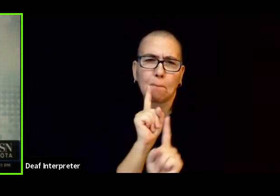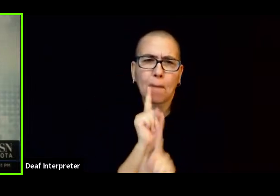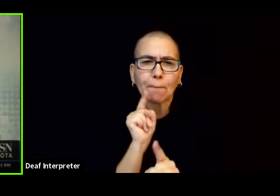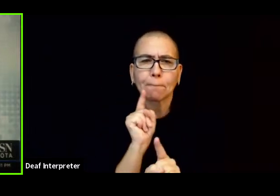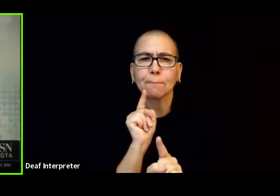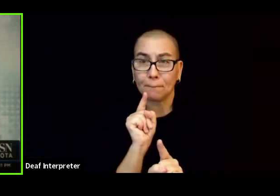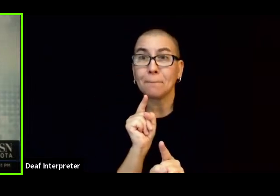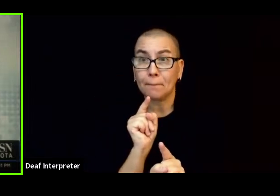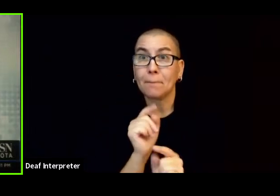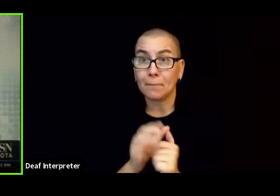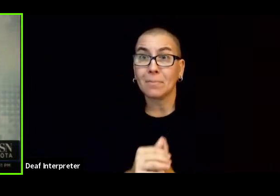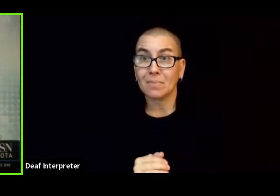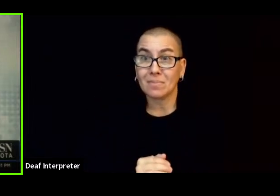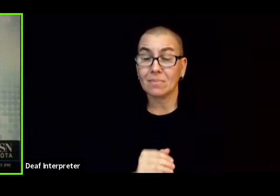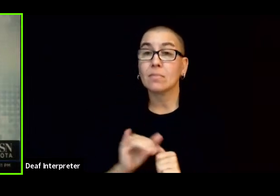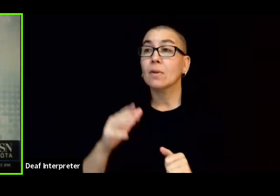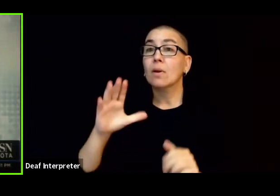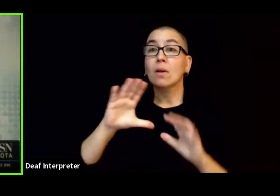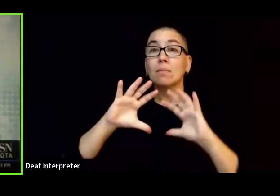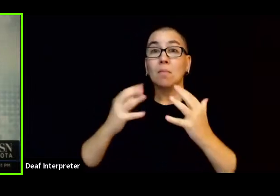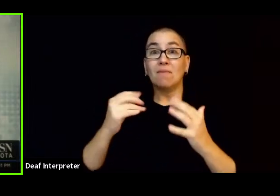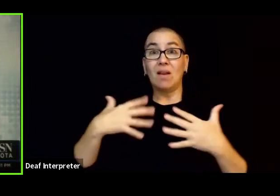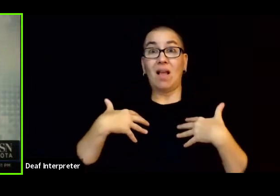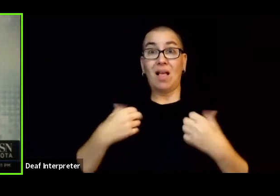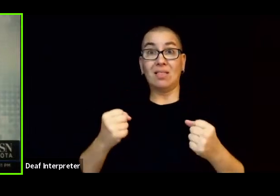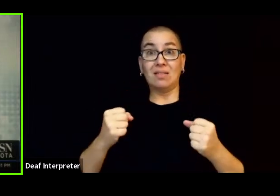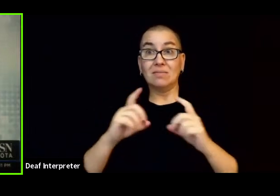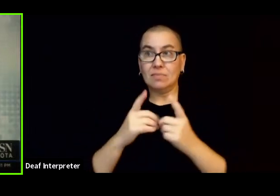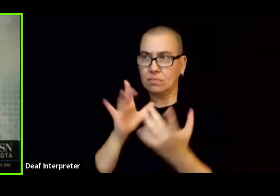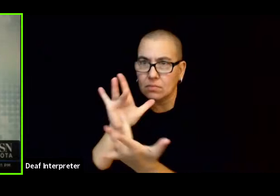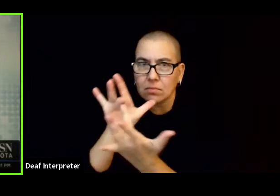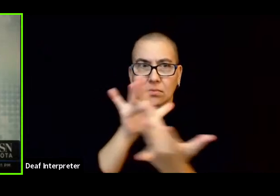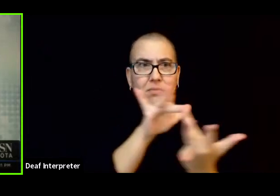to, consultation with, and support for their long-term care